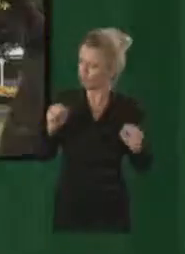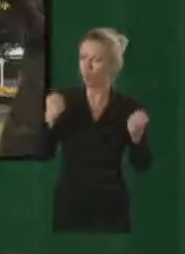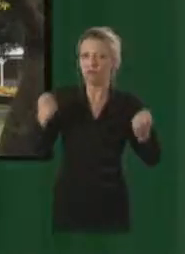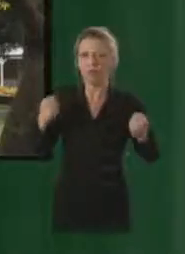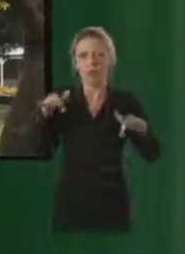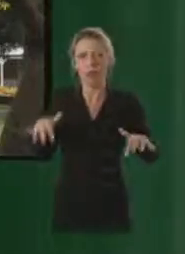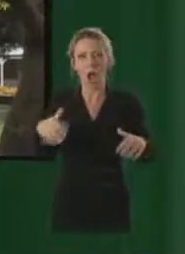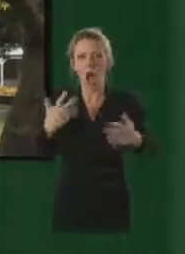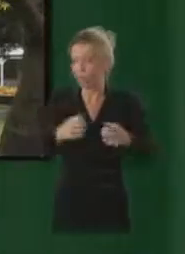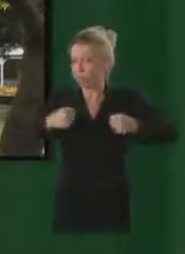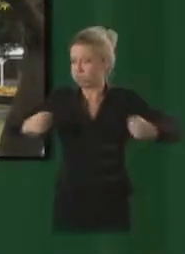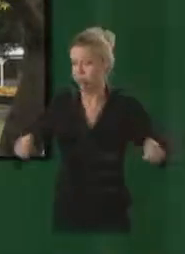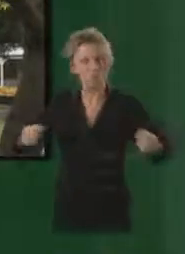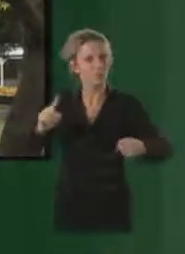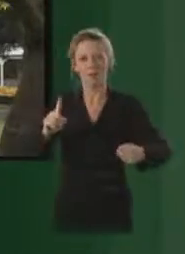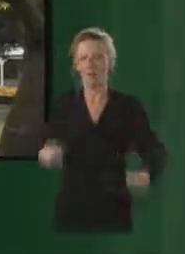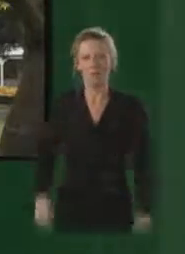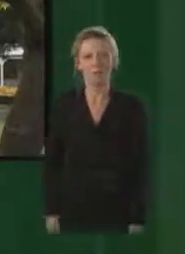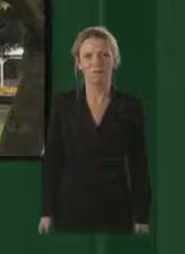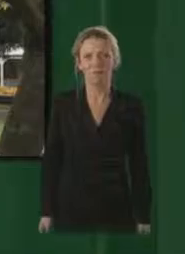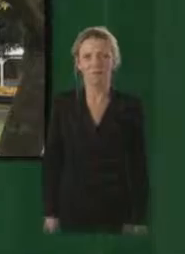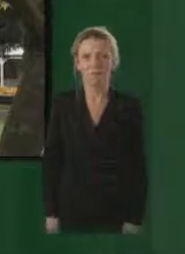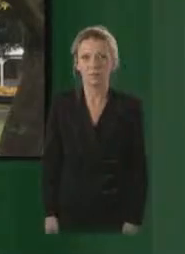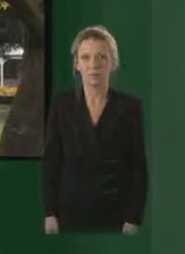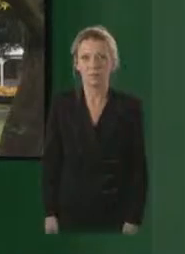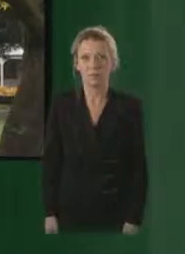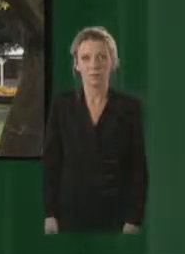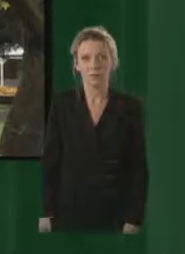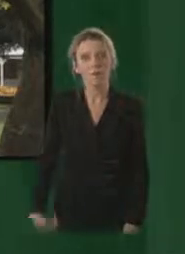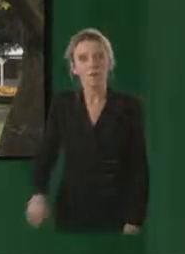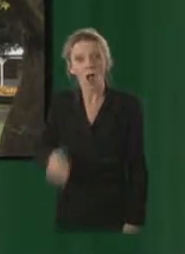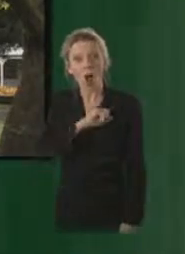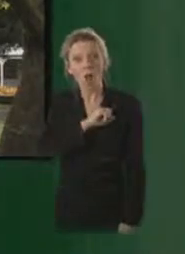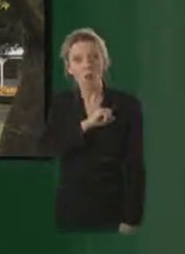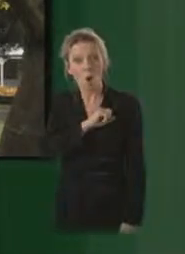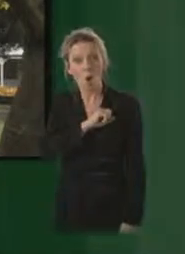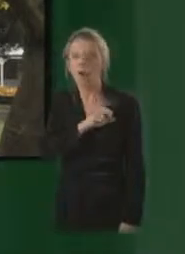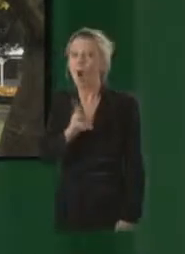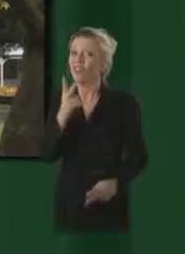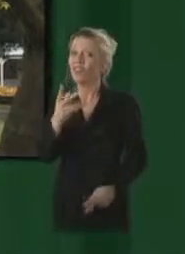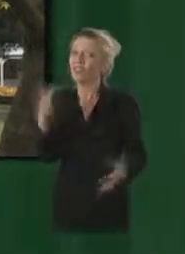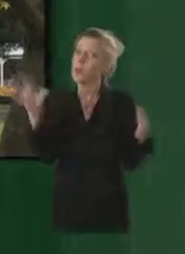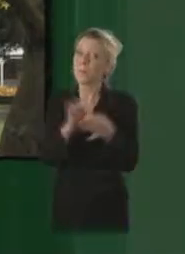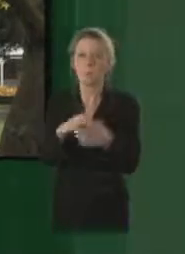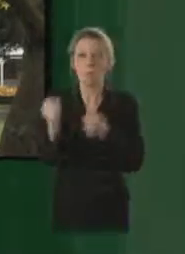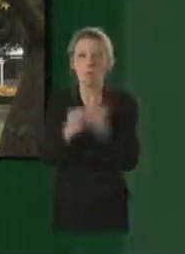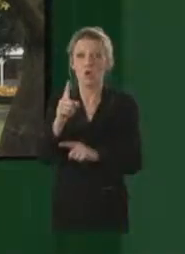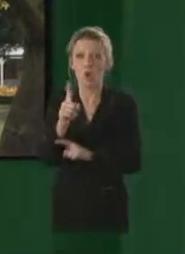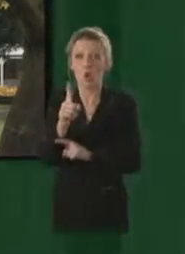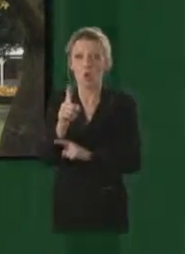Still, success cannot be achieved without good engines. With the Mazda 3, they are especially tailored to the European market. That means